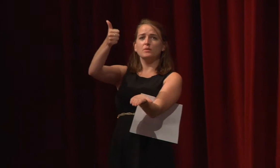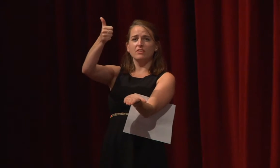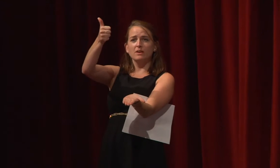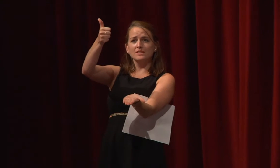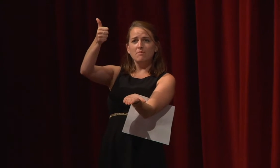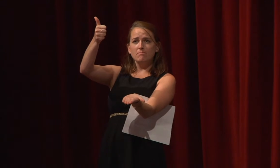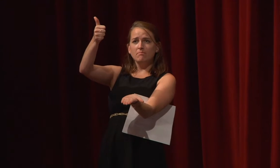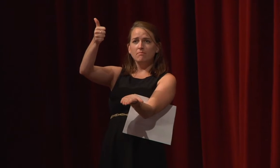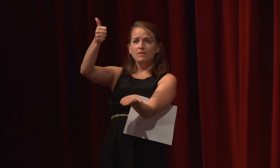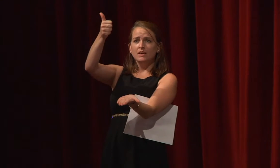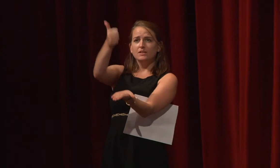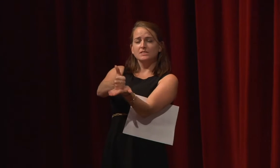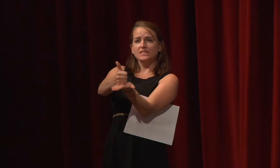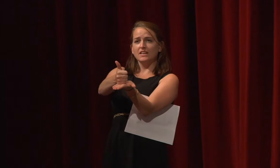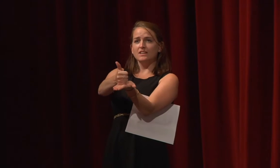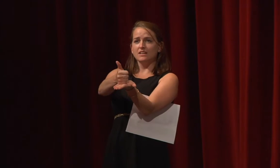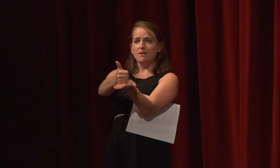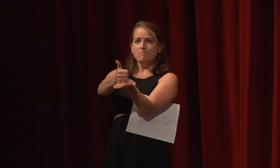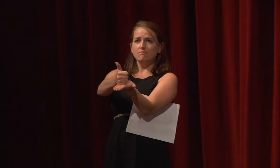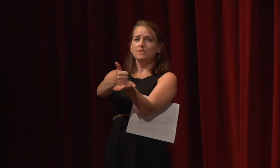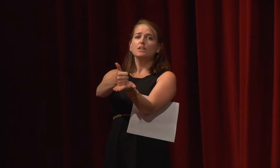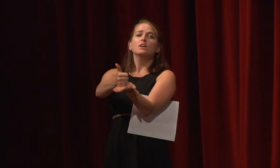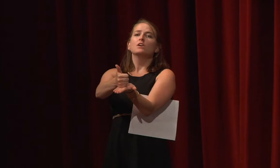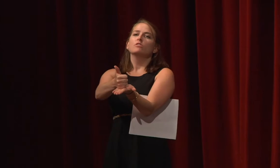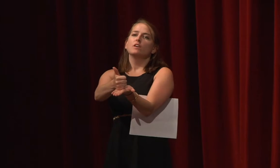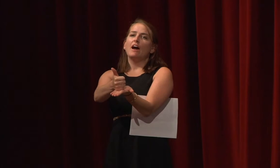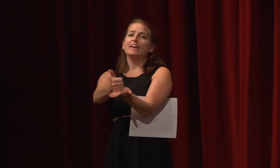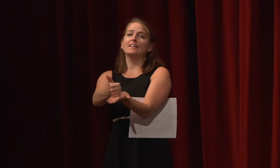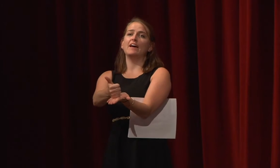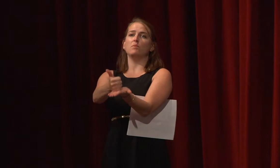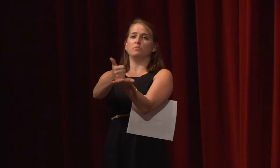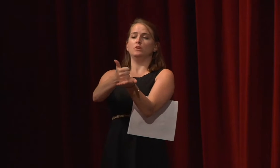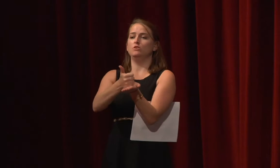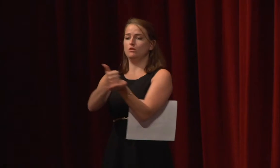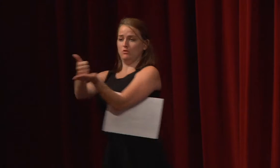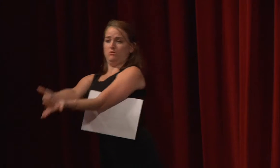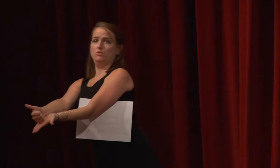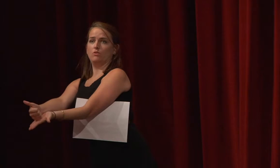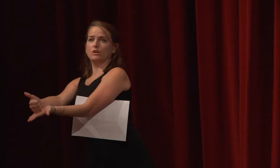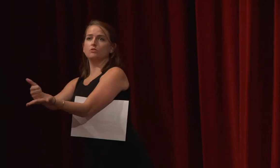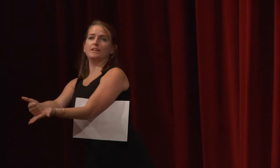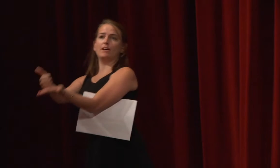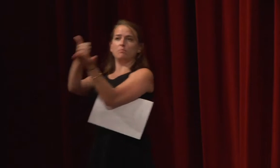with a thumbs up. Stick it on top. I can help you or you can help